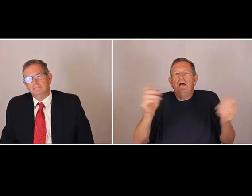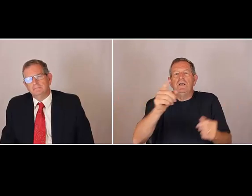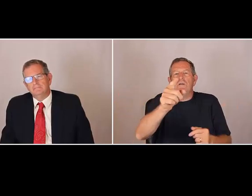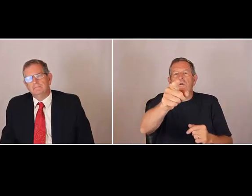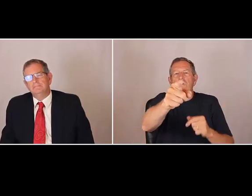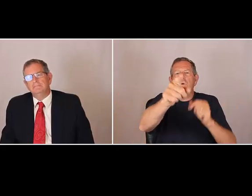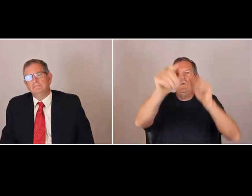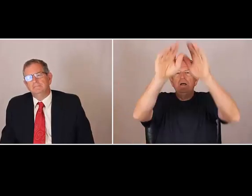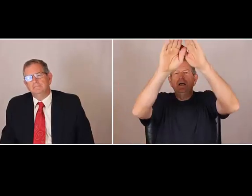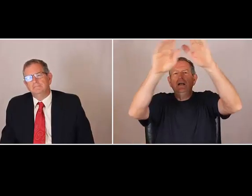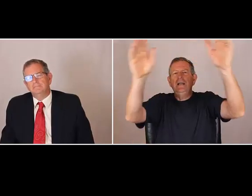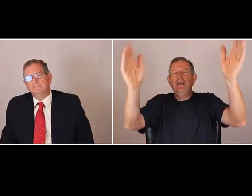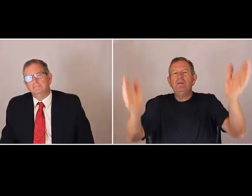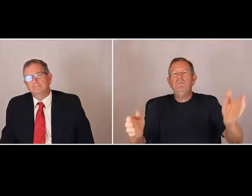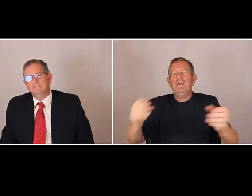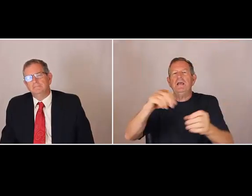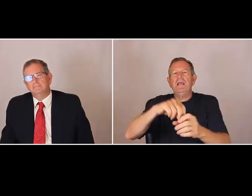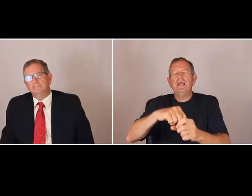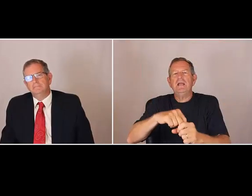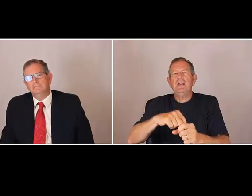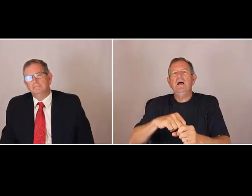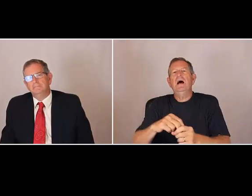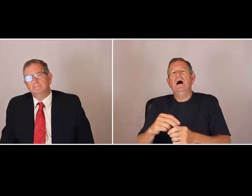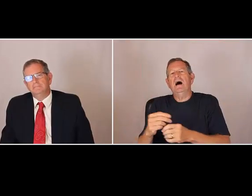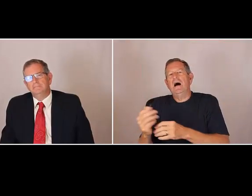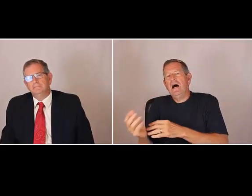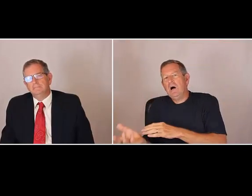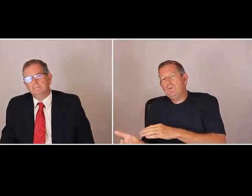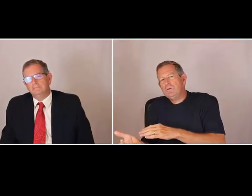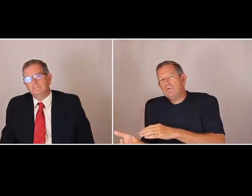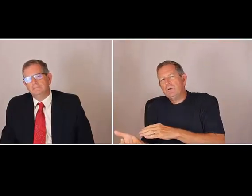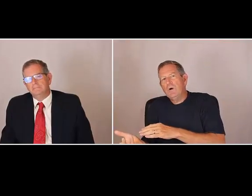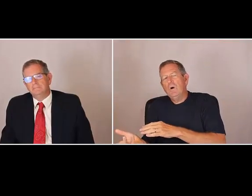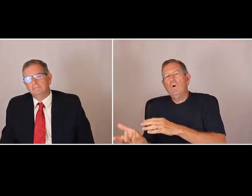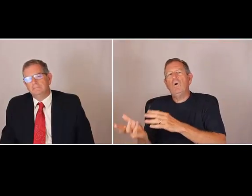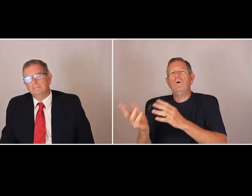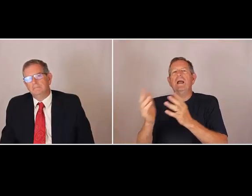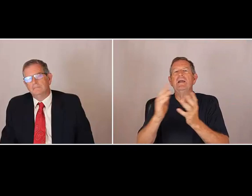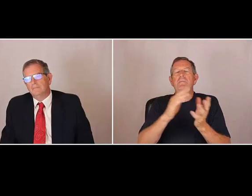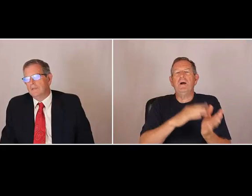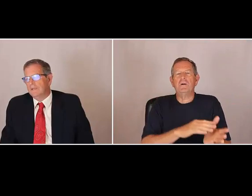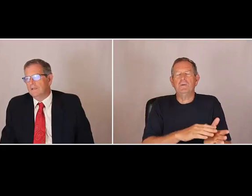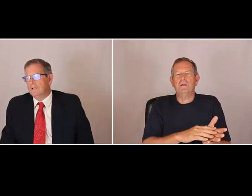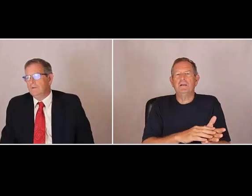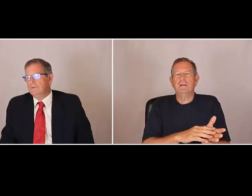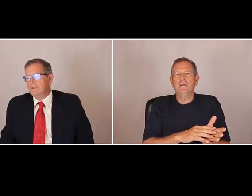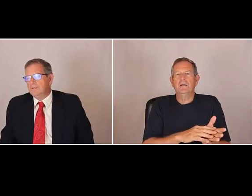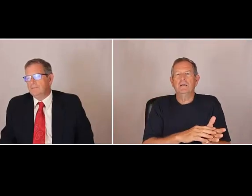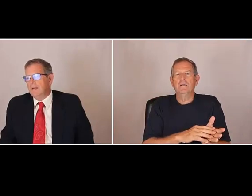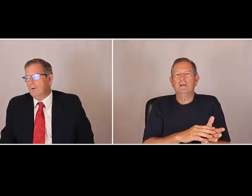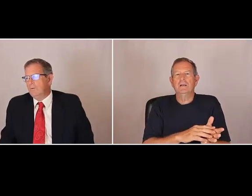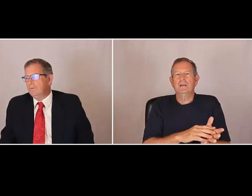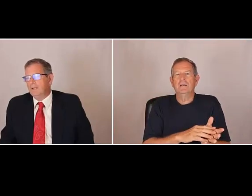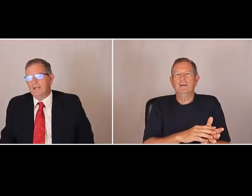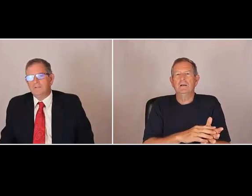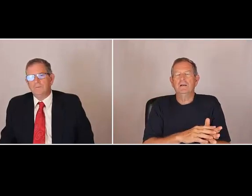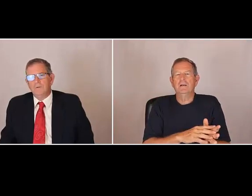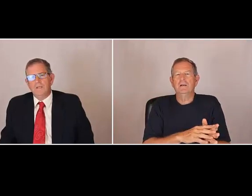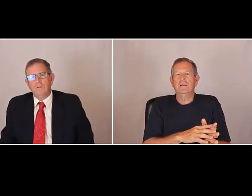do you live in a house or an apartment? You were just in my home last week.